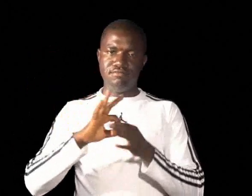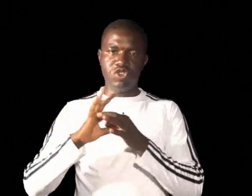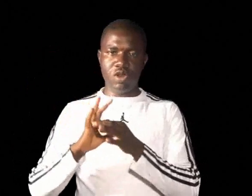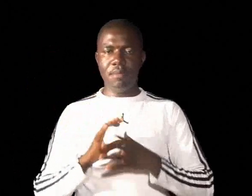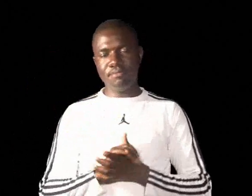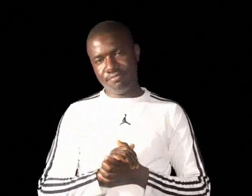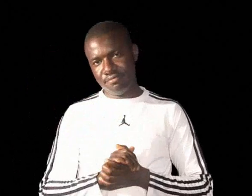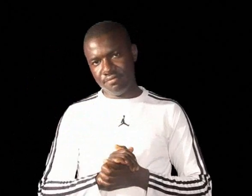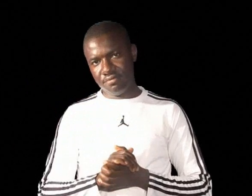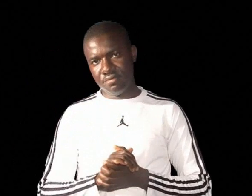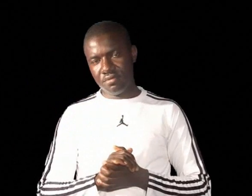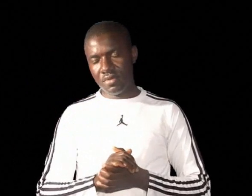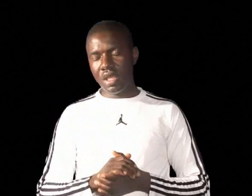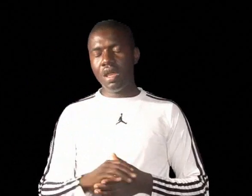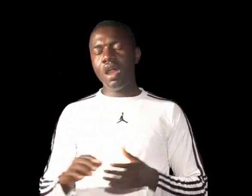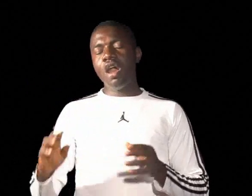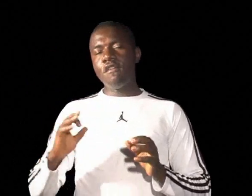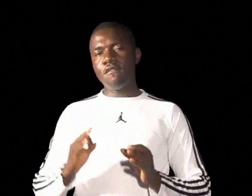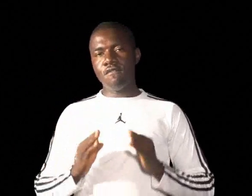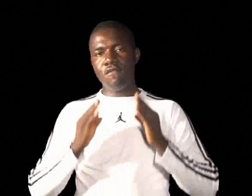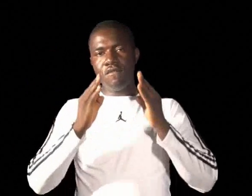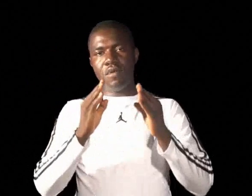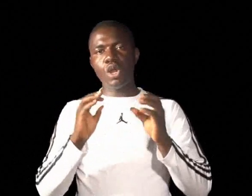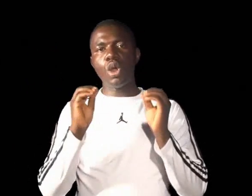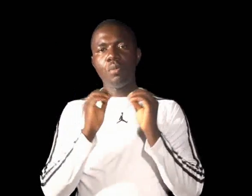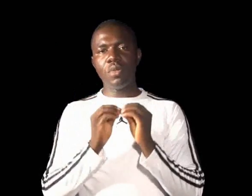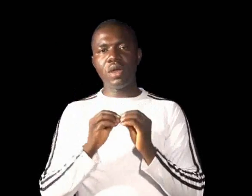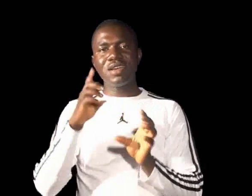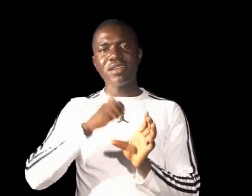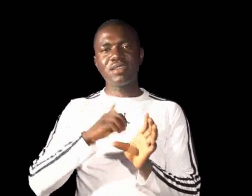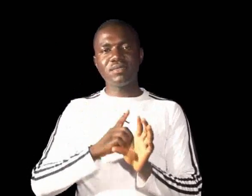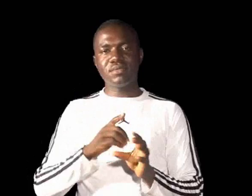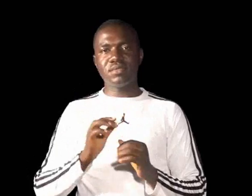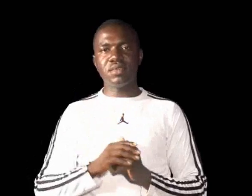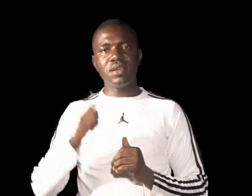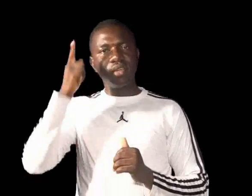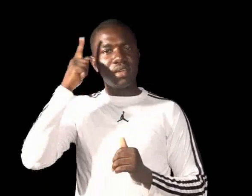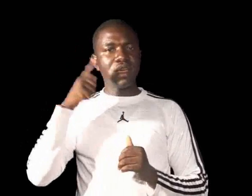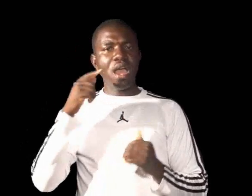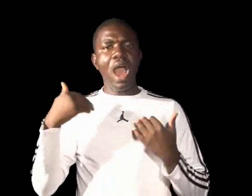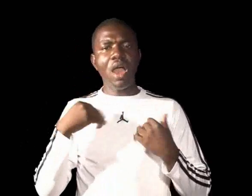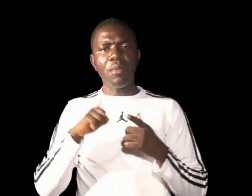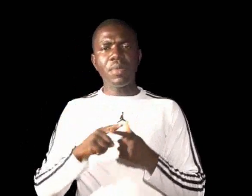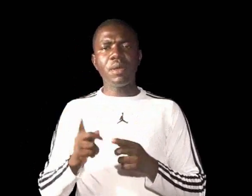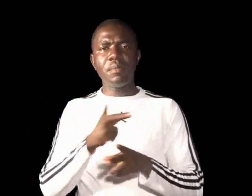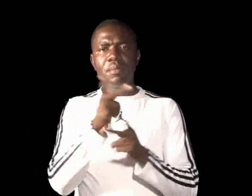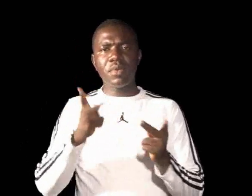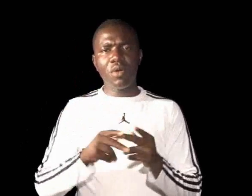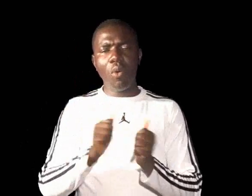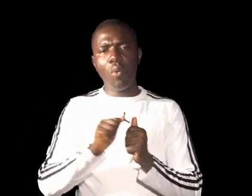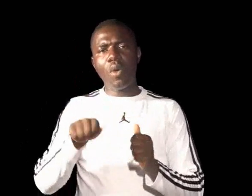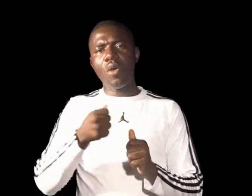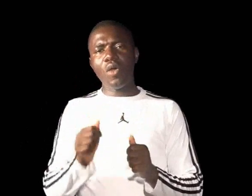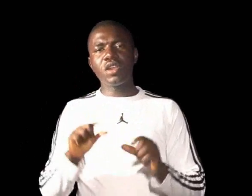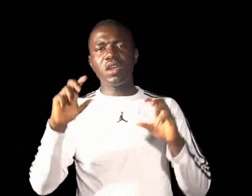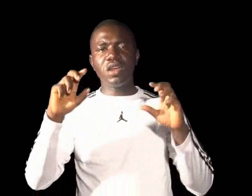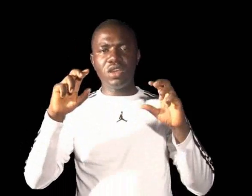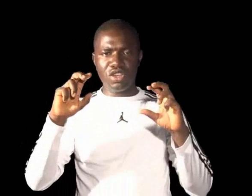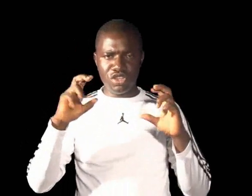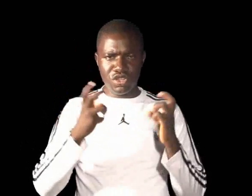2008, page 4. Furthermore, the disability agenda has been placed with other issues under the Federal Ministry of